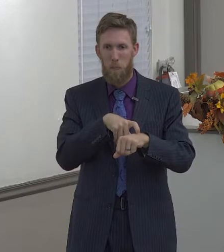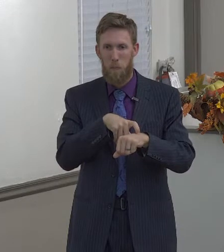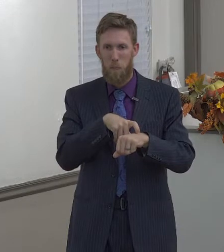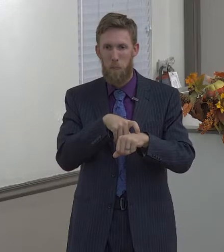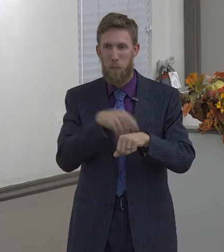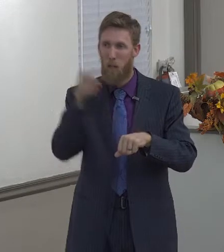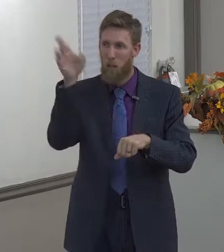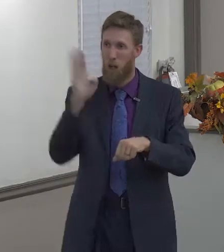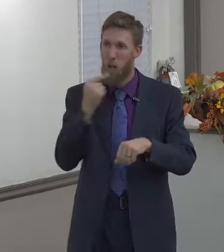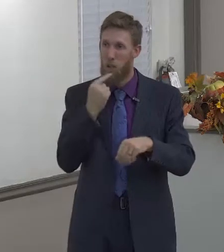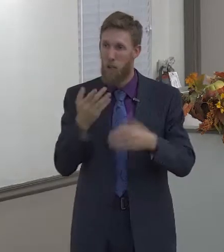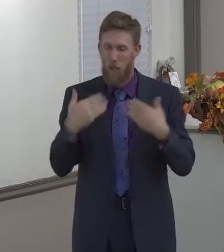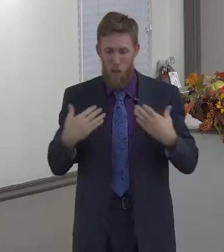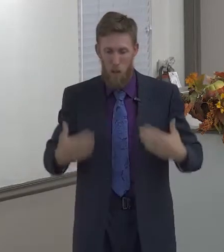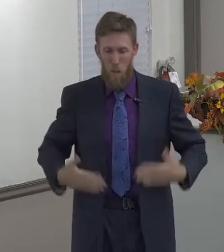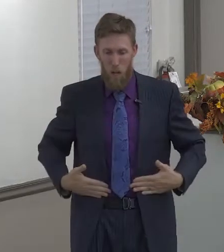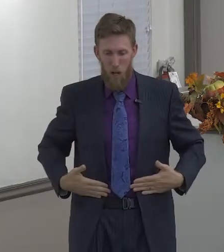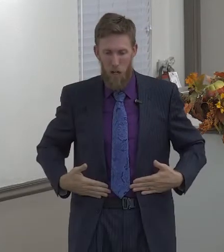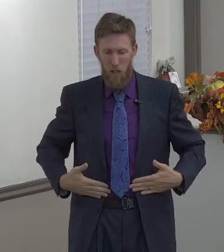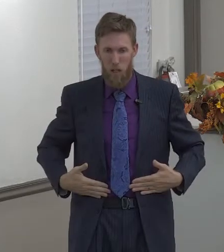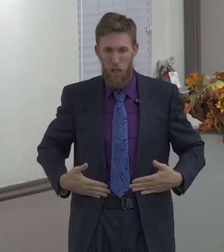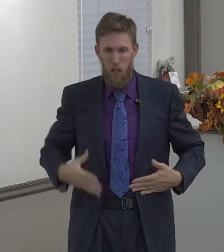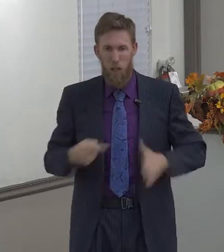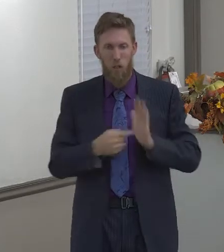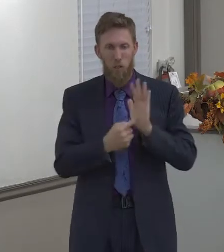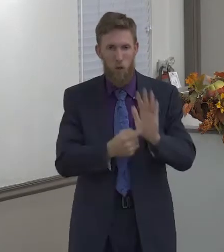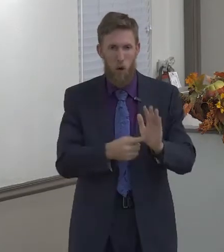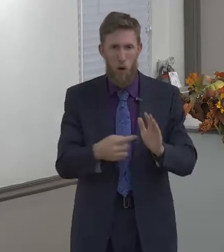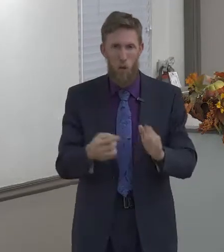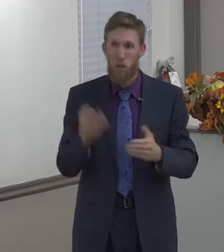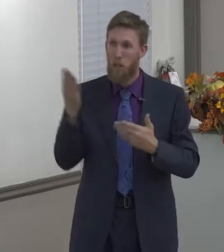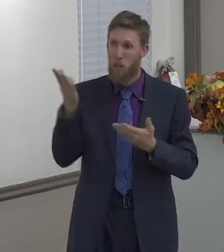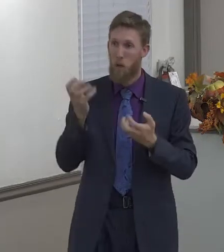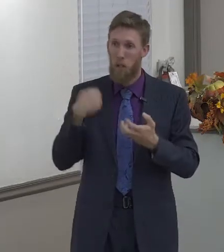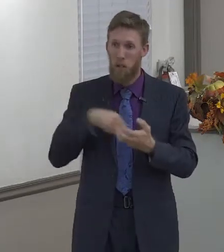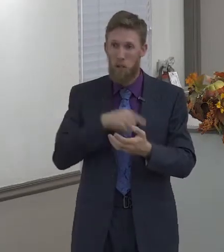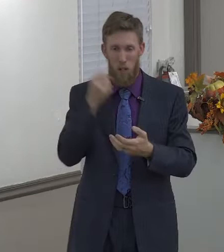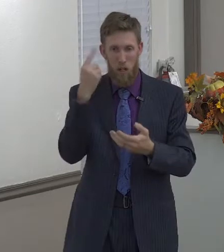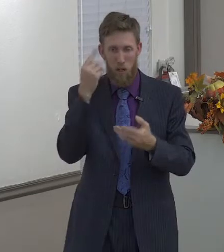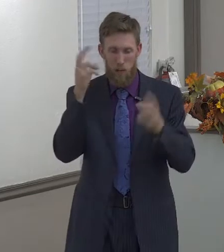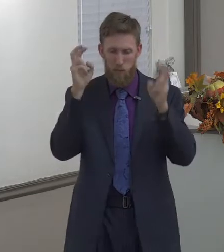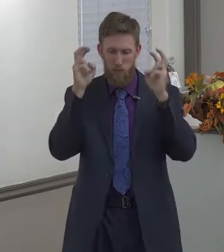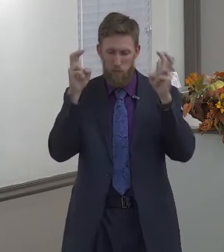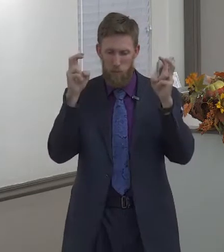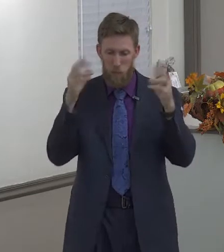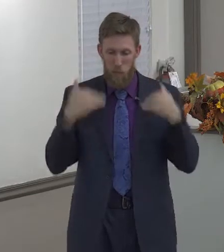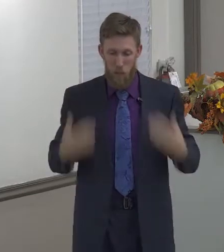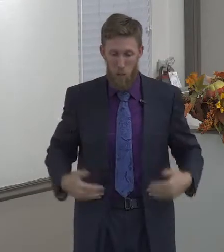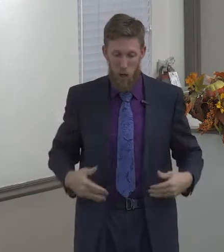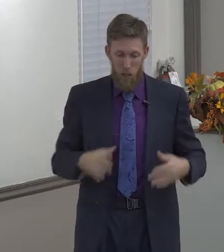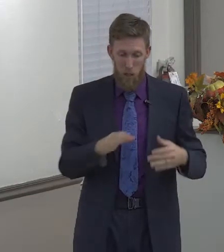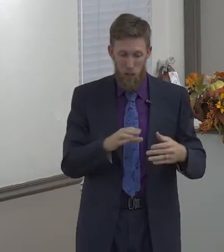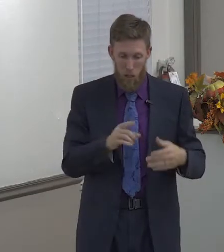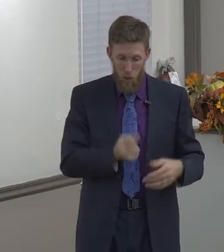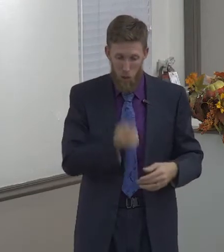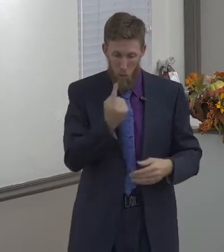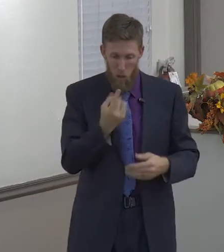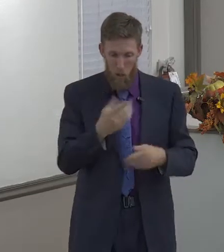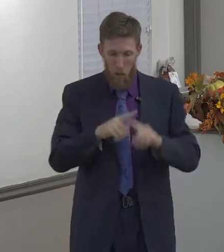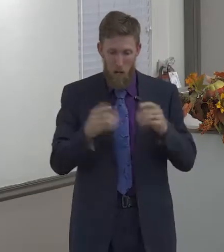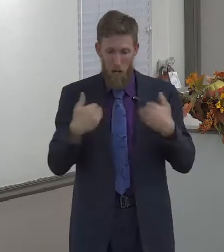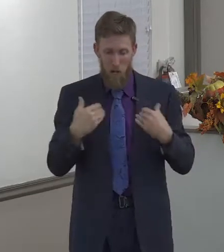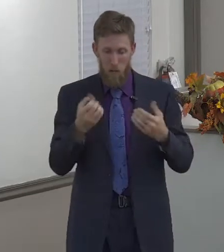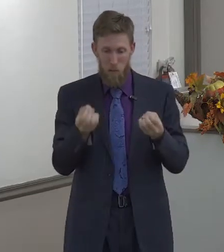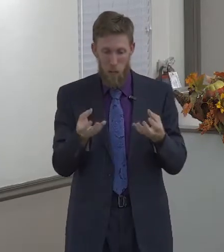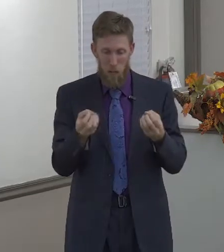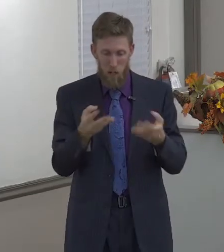is one and hath many members, and all the members of that one body being many are one body, so also is Christ. For by one Spirit are we all